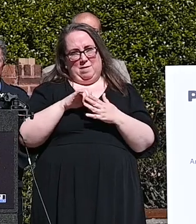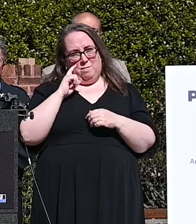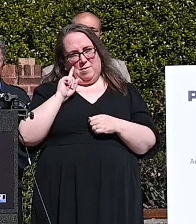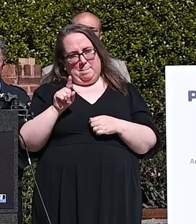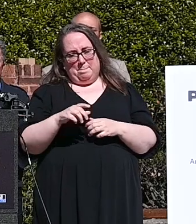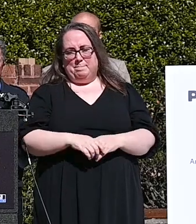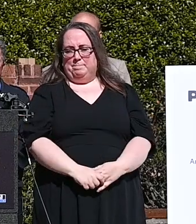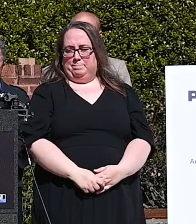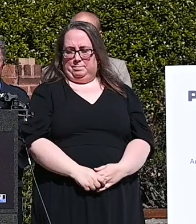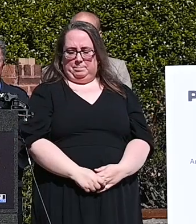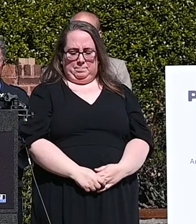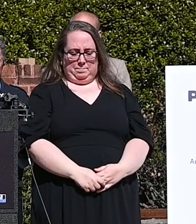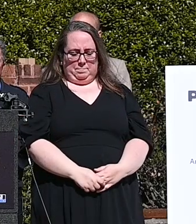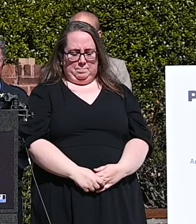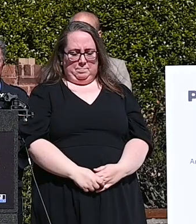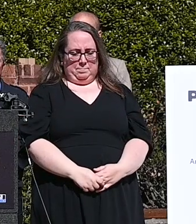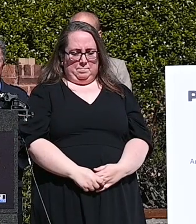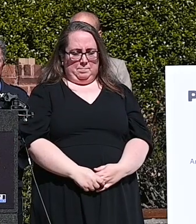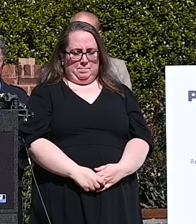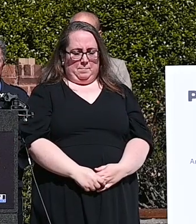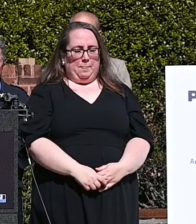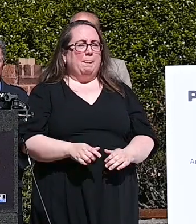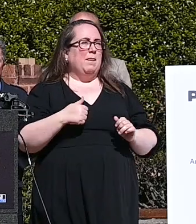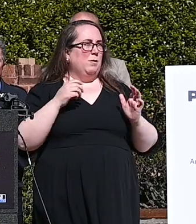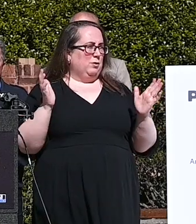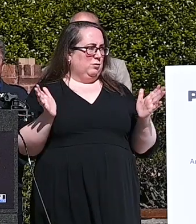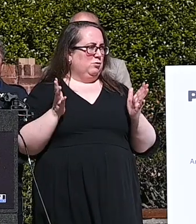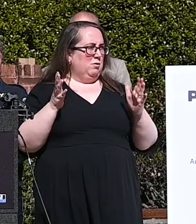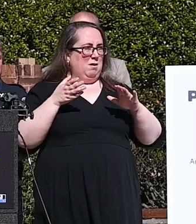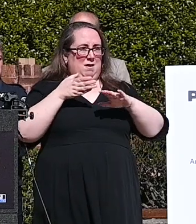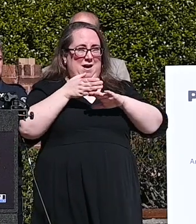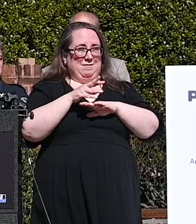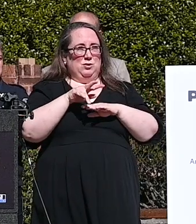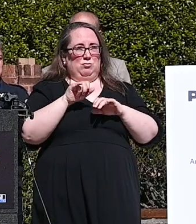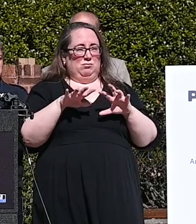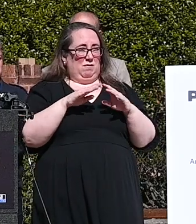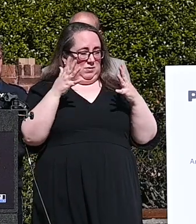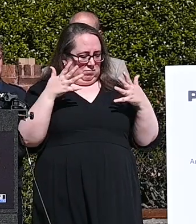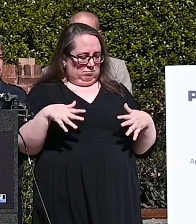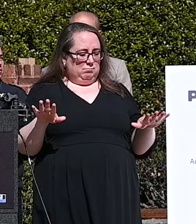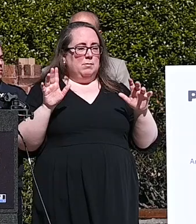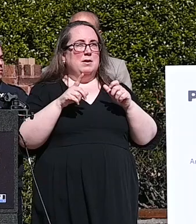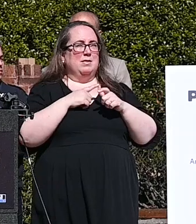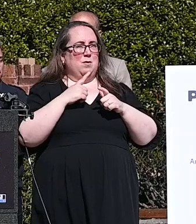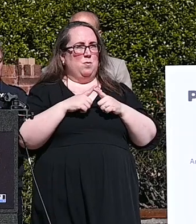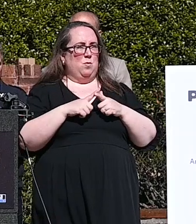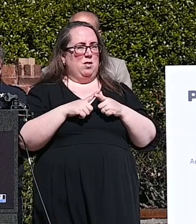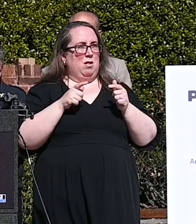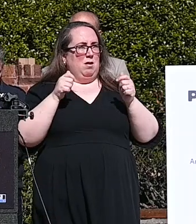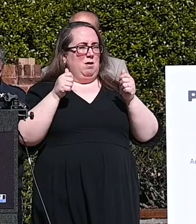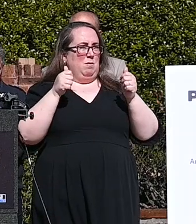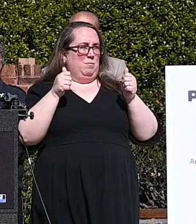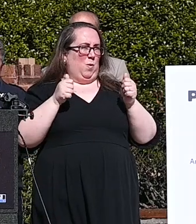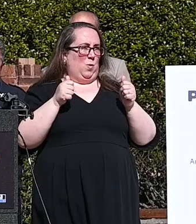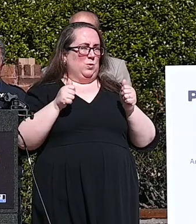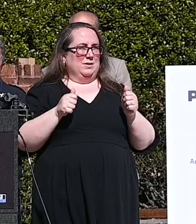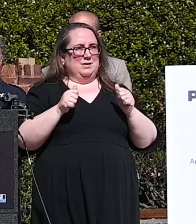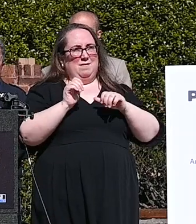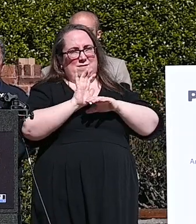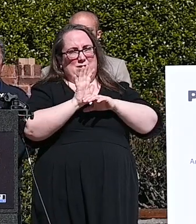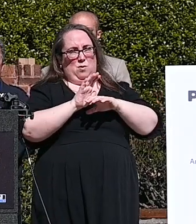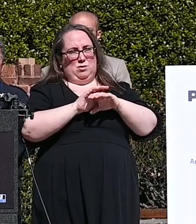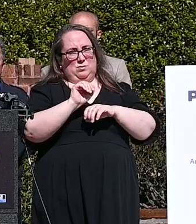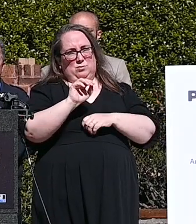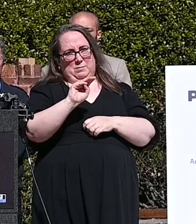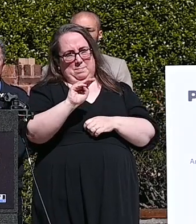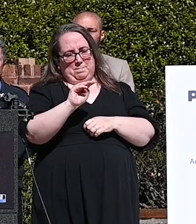their behalf. Also, I would encourage you, shortly after the news conference, we will be posting a video on social media.